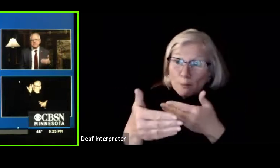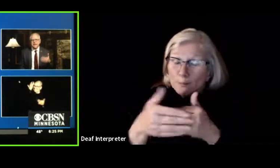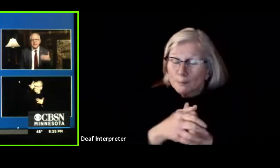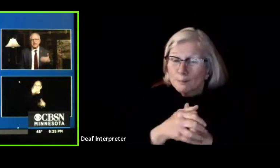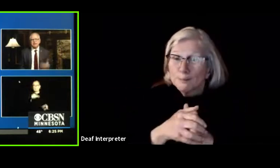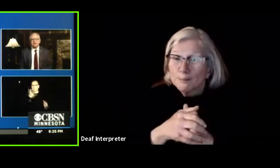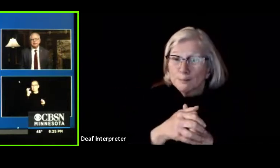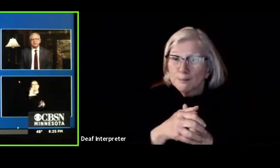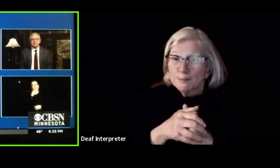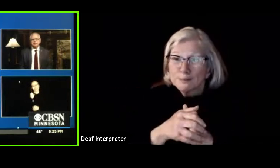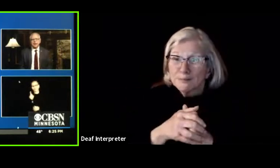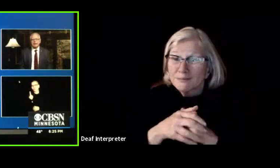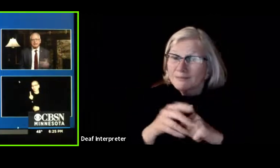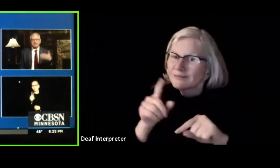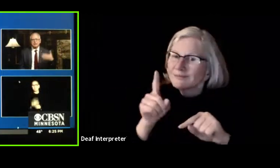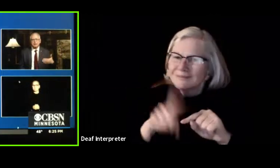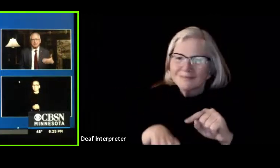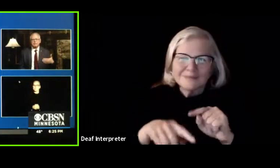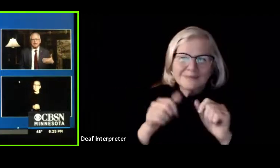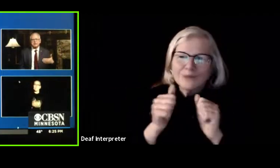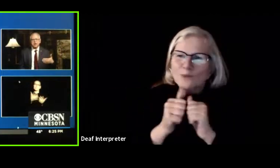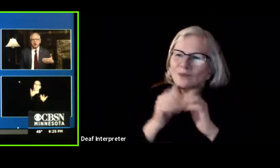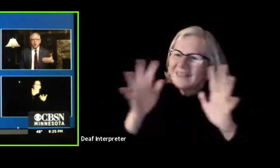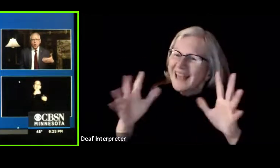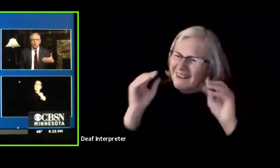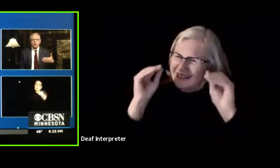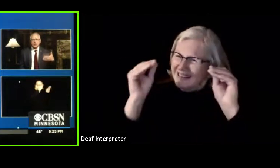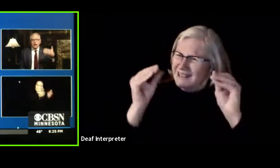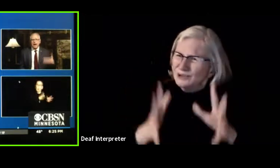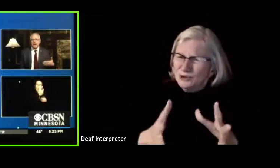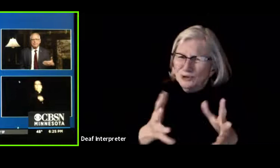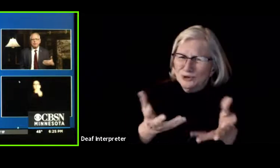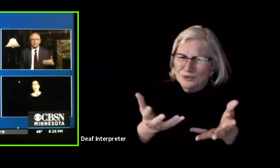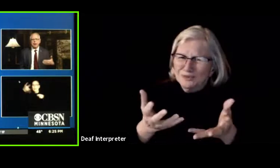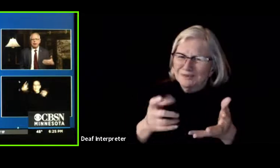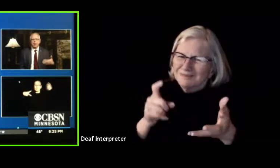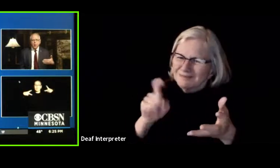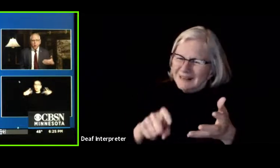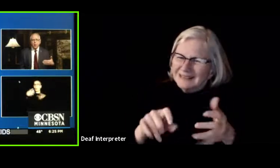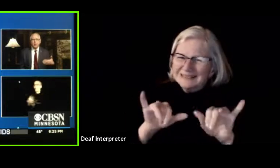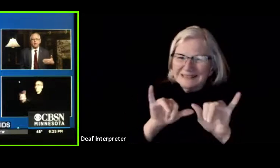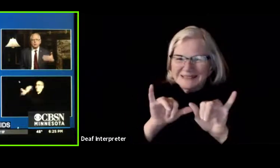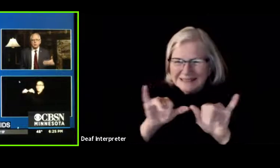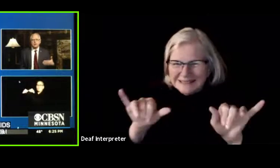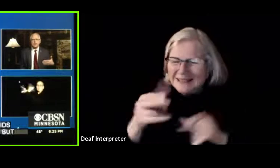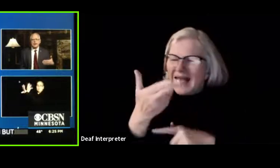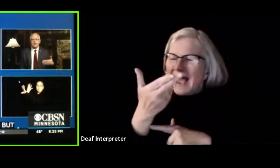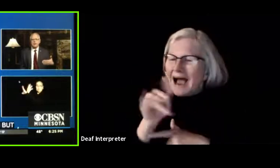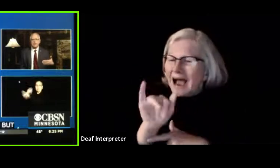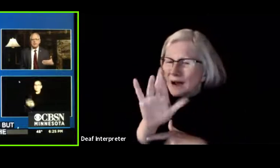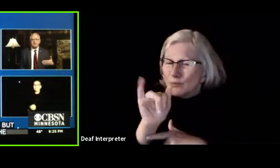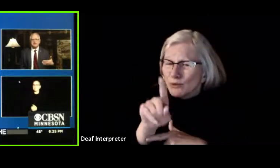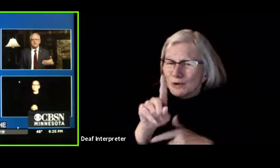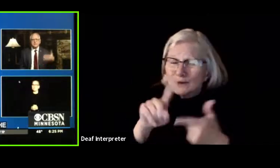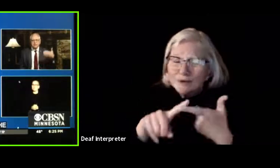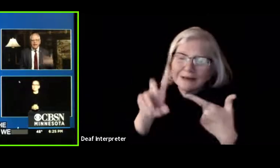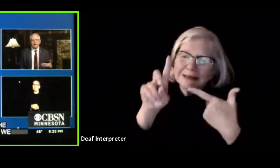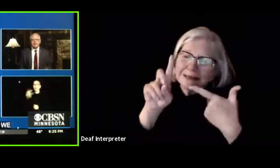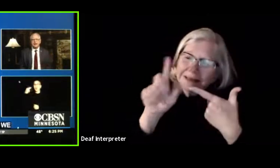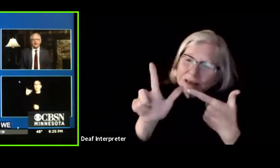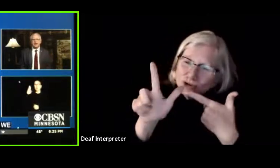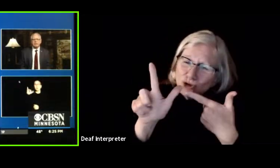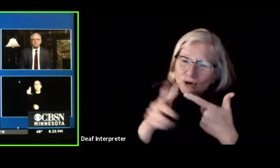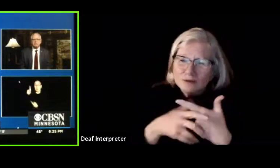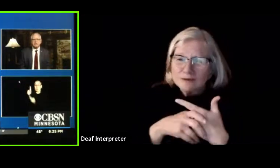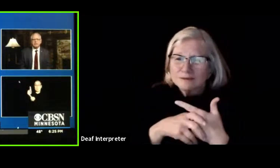to stay in that distant learning place or a hybrid model, or when we get a handle on this, back in